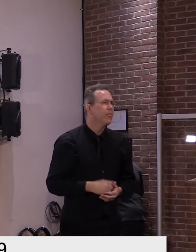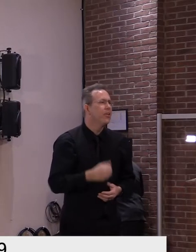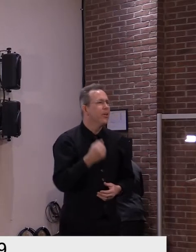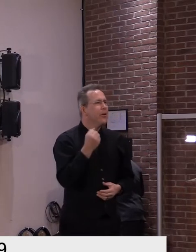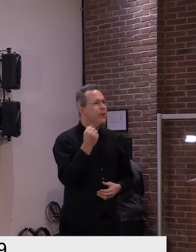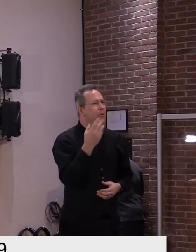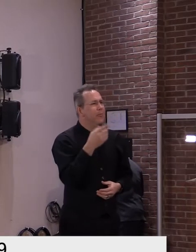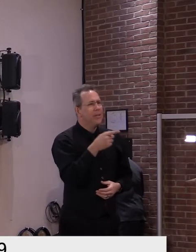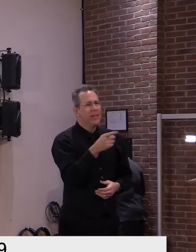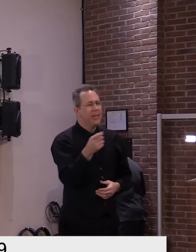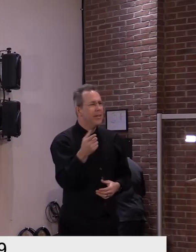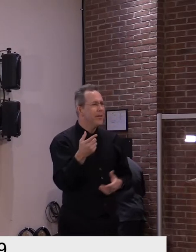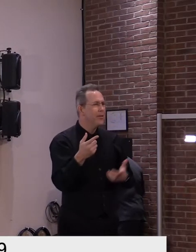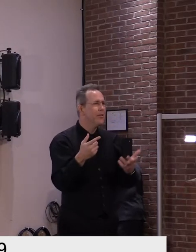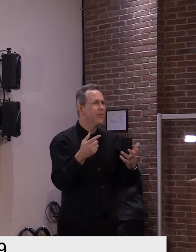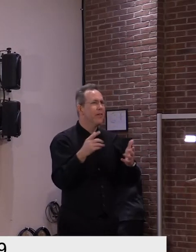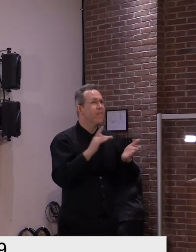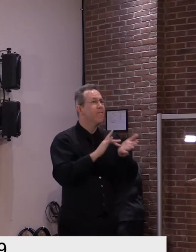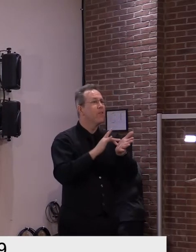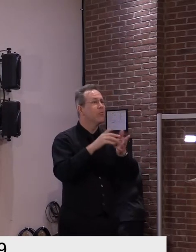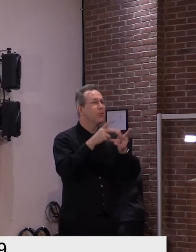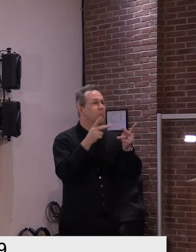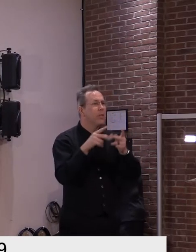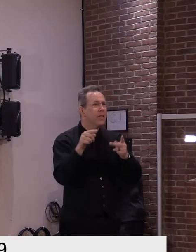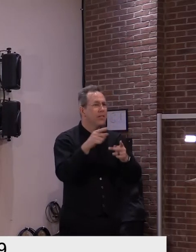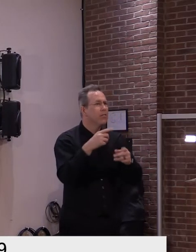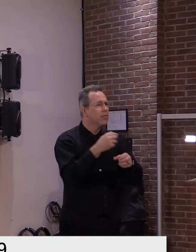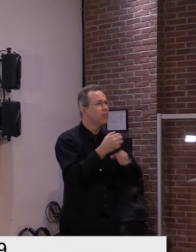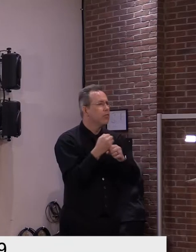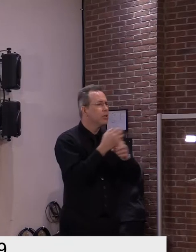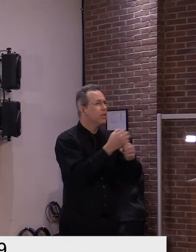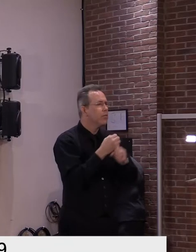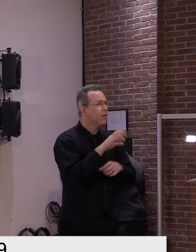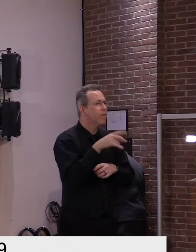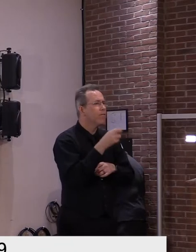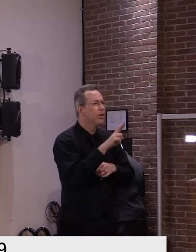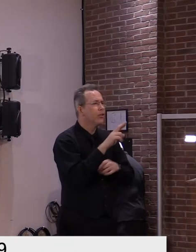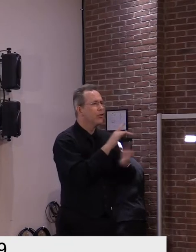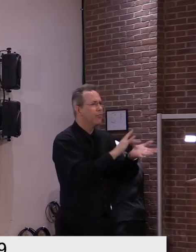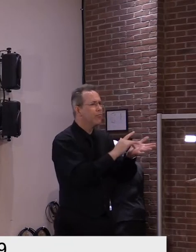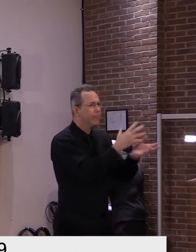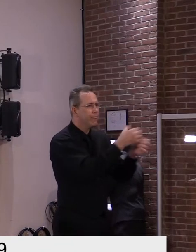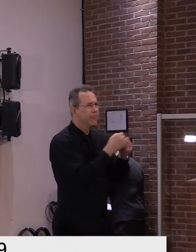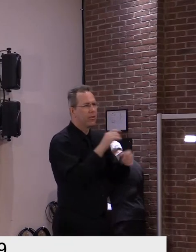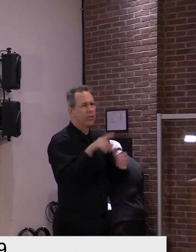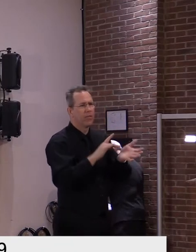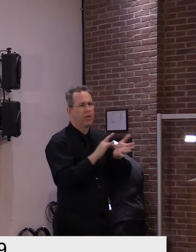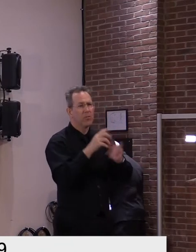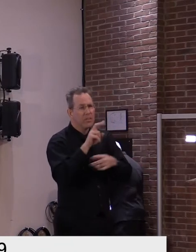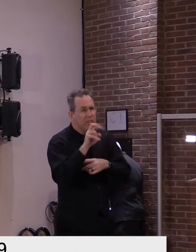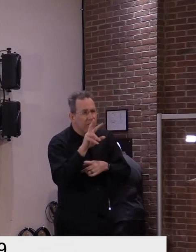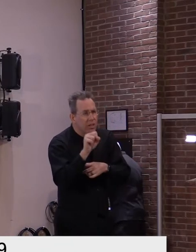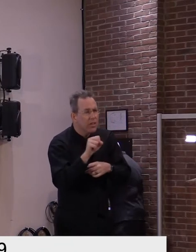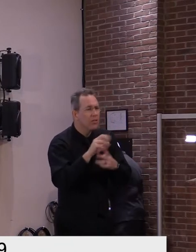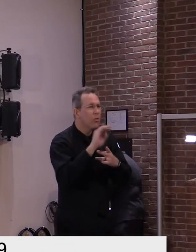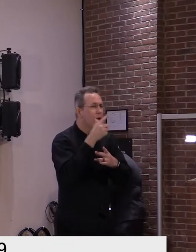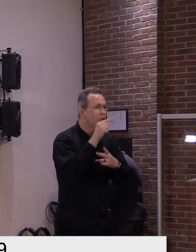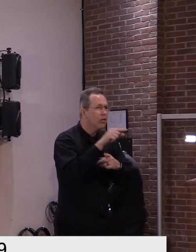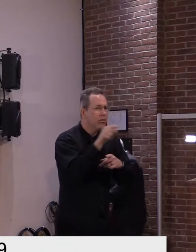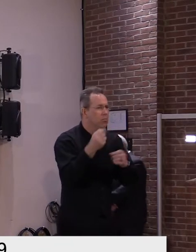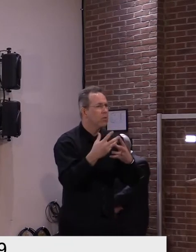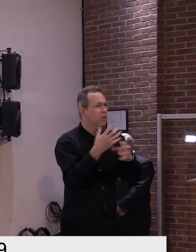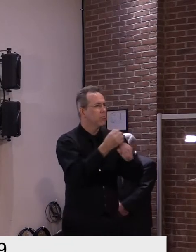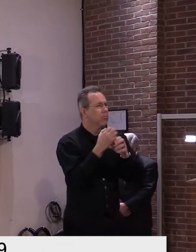actually getting Pfizer. And the reason some of the pharmacies were enrolled in the original